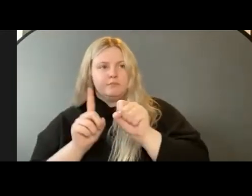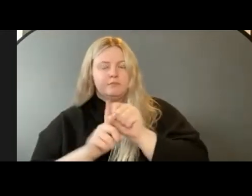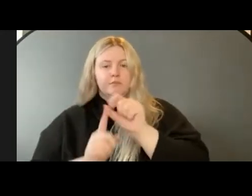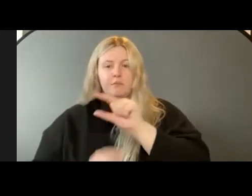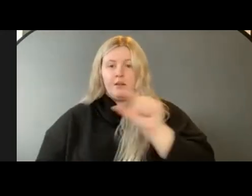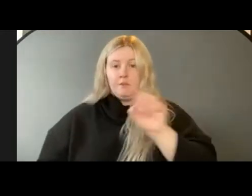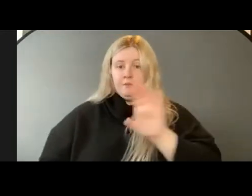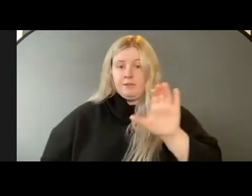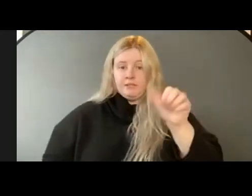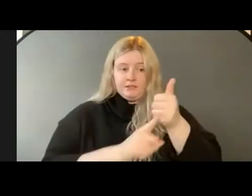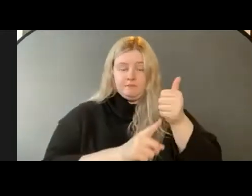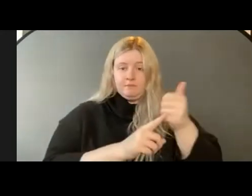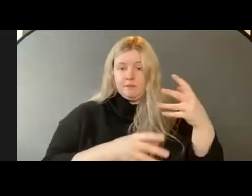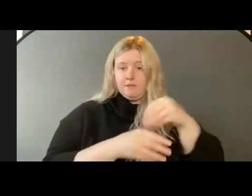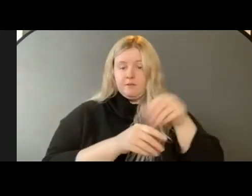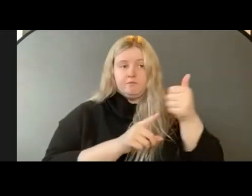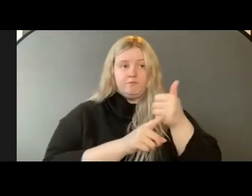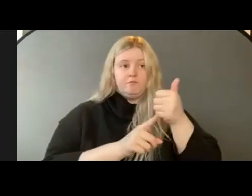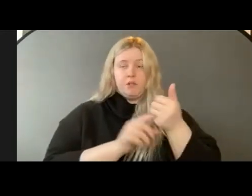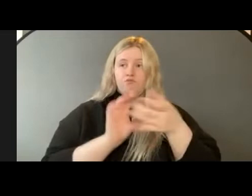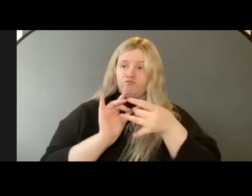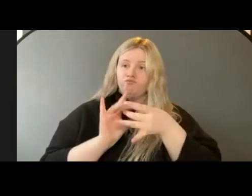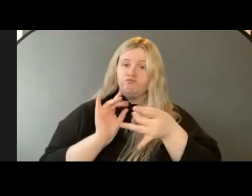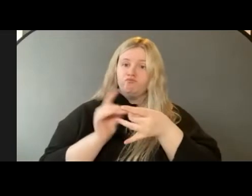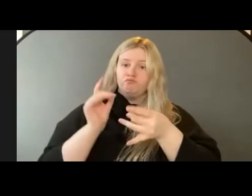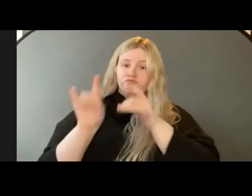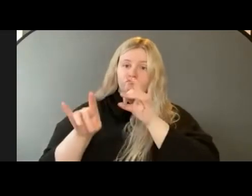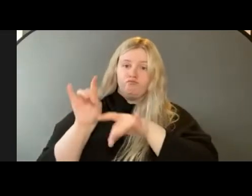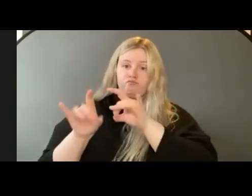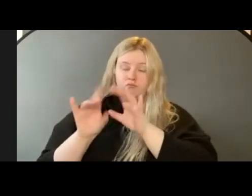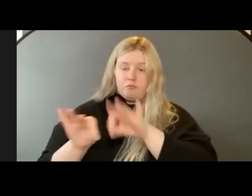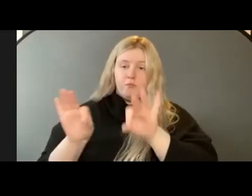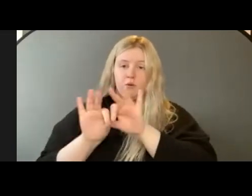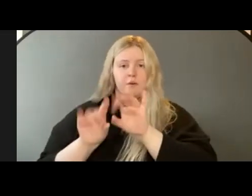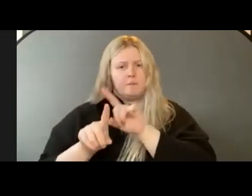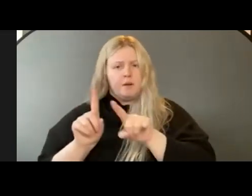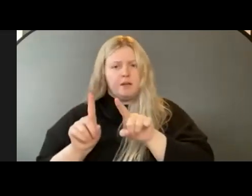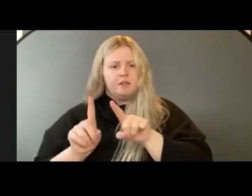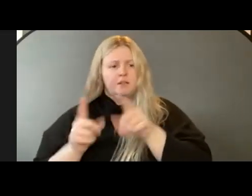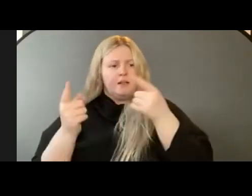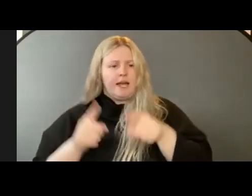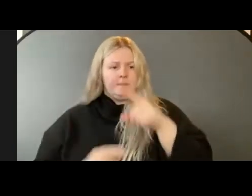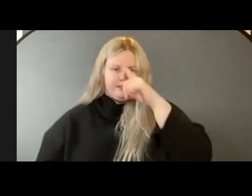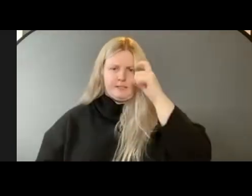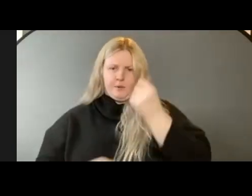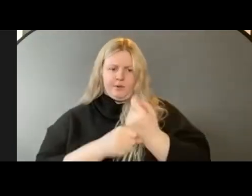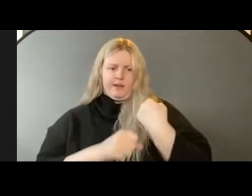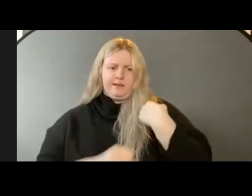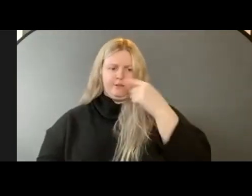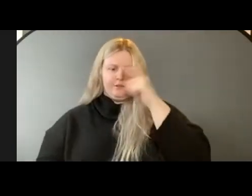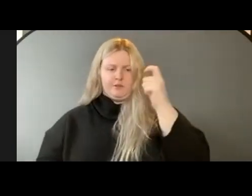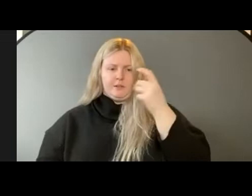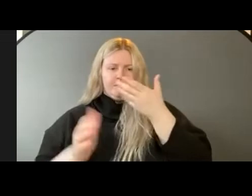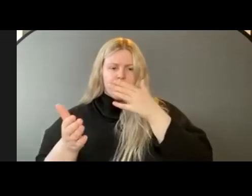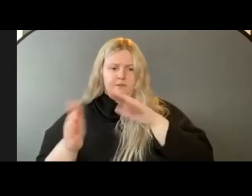there and in fact provided a lot of important information. Yet the horrific deaths this summer and last summer in BC show